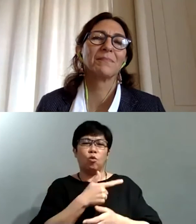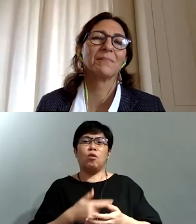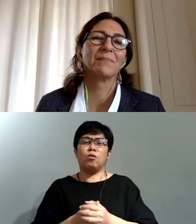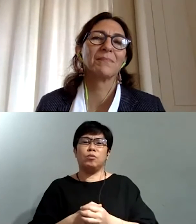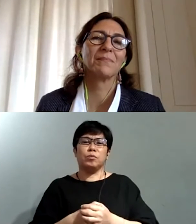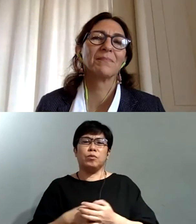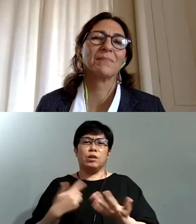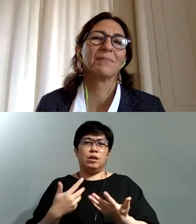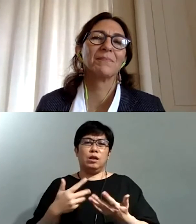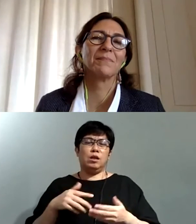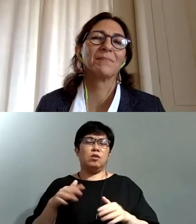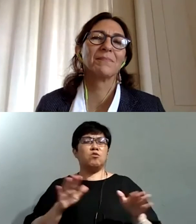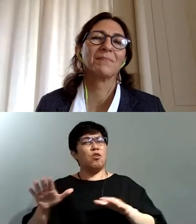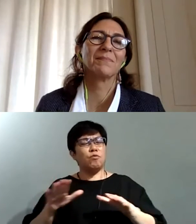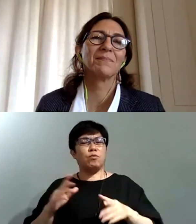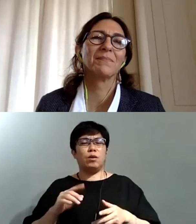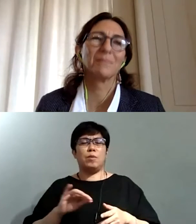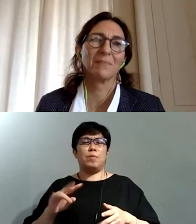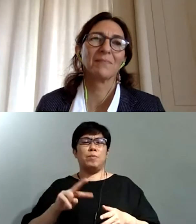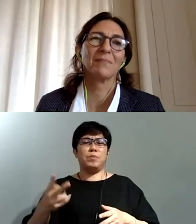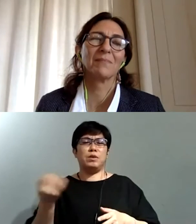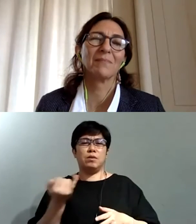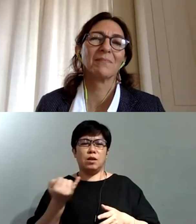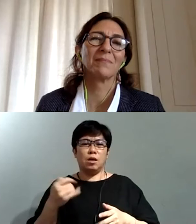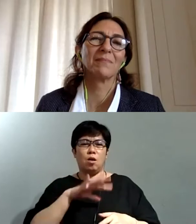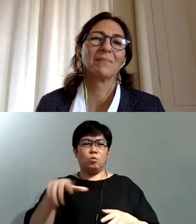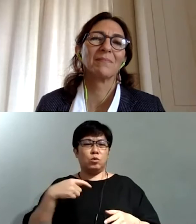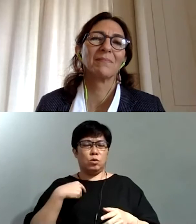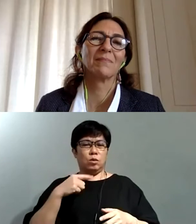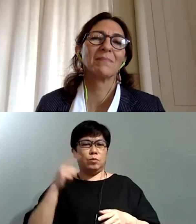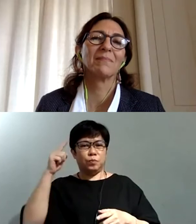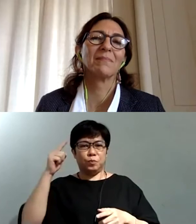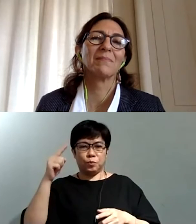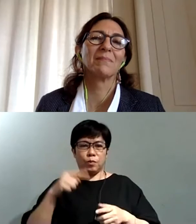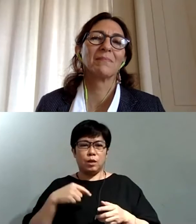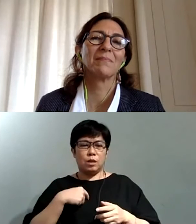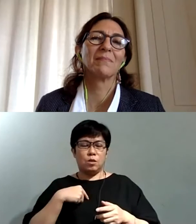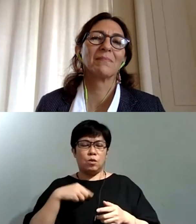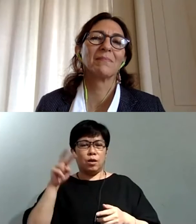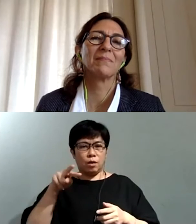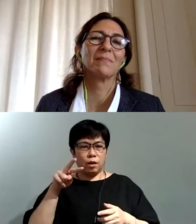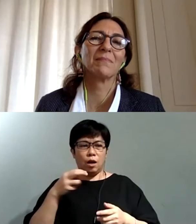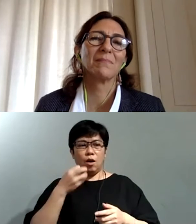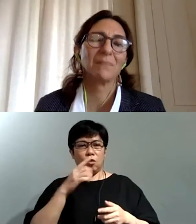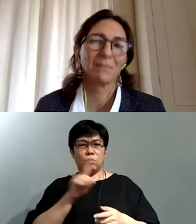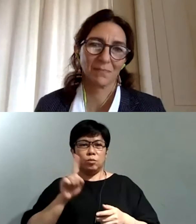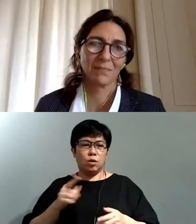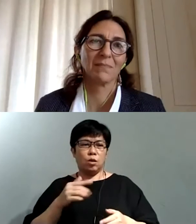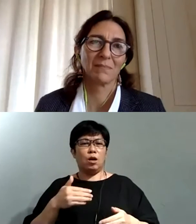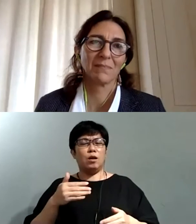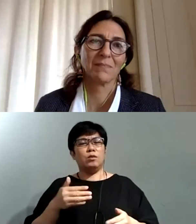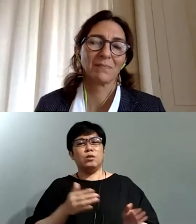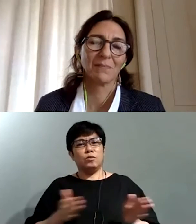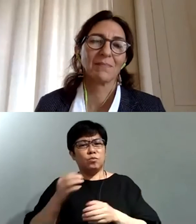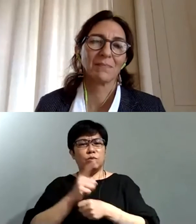think we all have to be serious about how the city is running, how we can improve the situation,